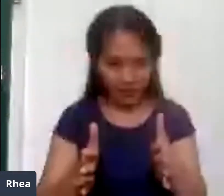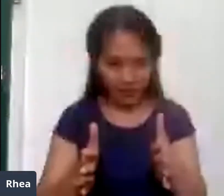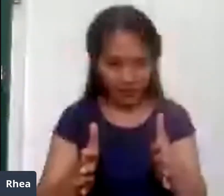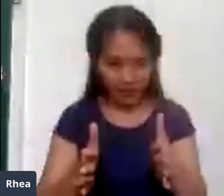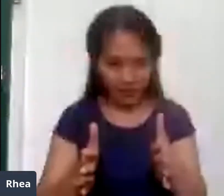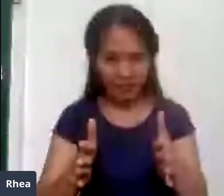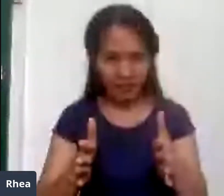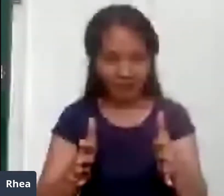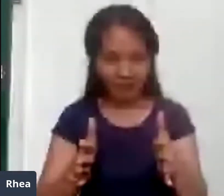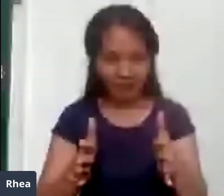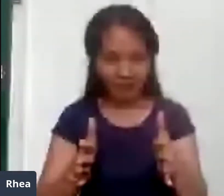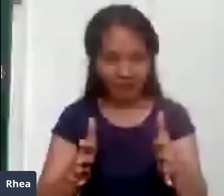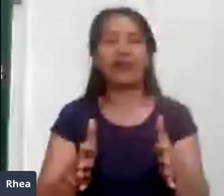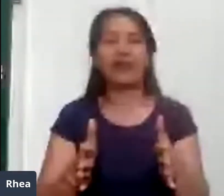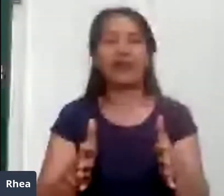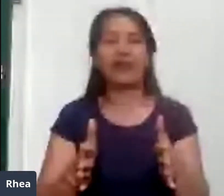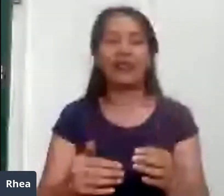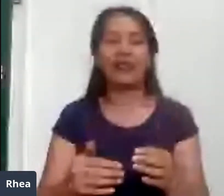Teacher.